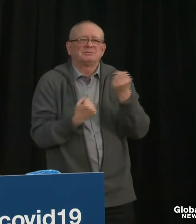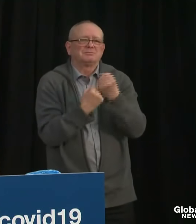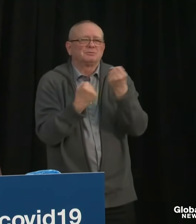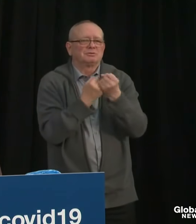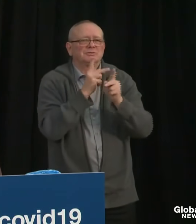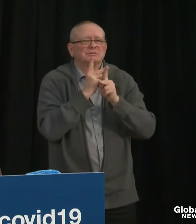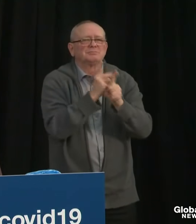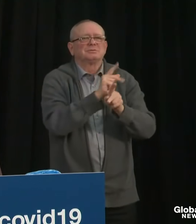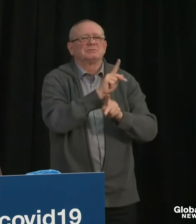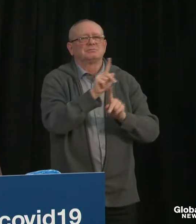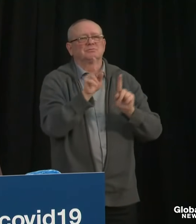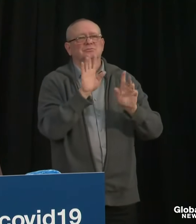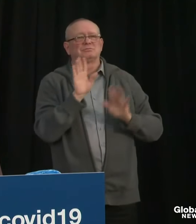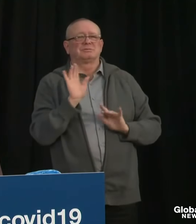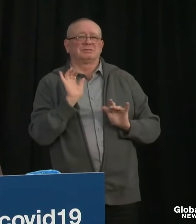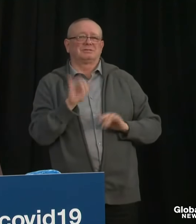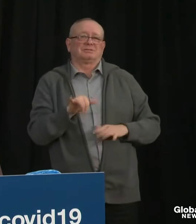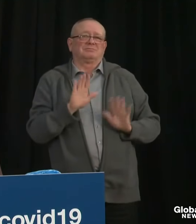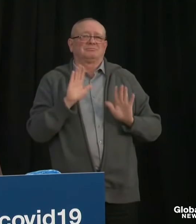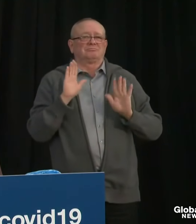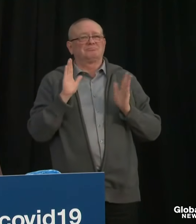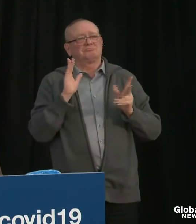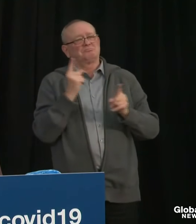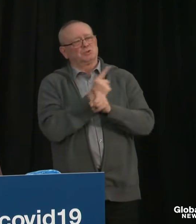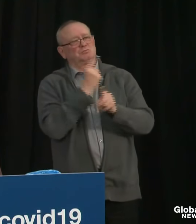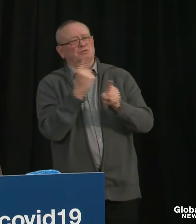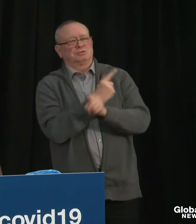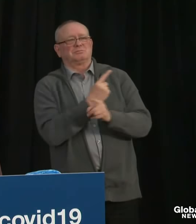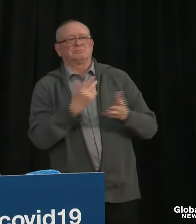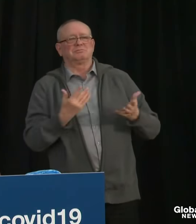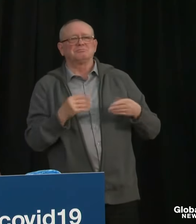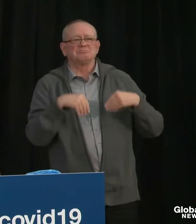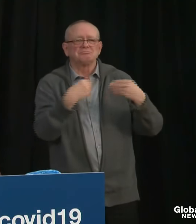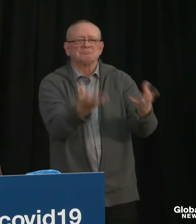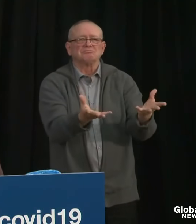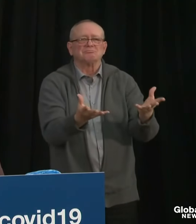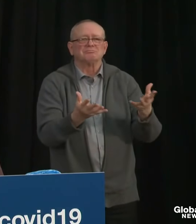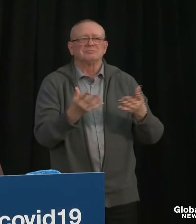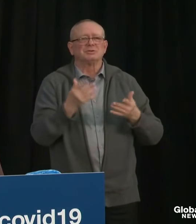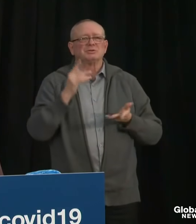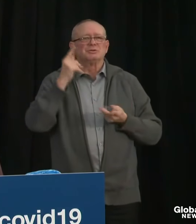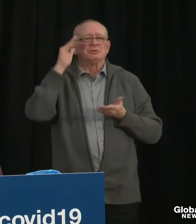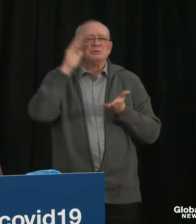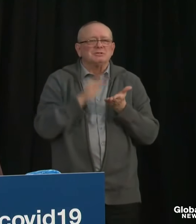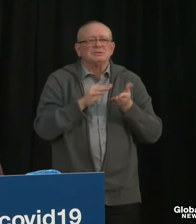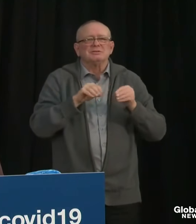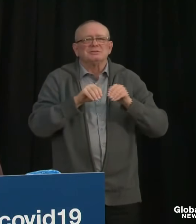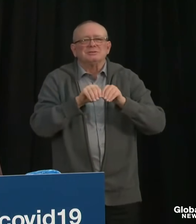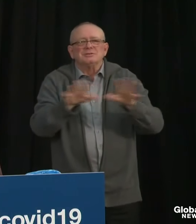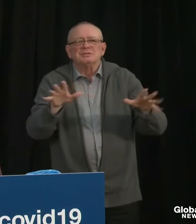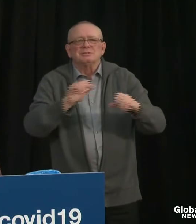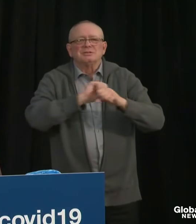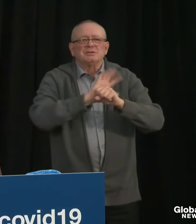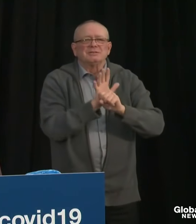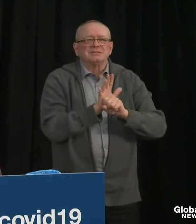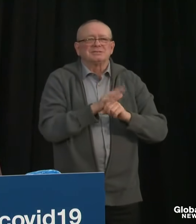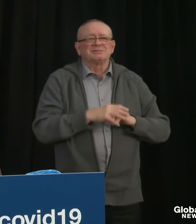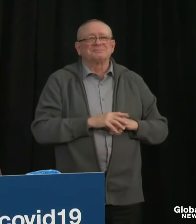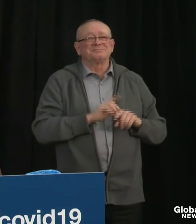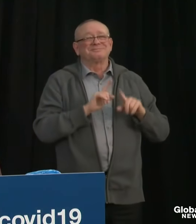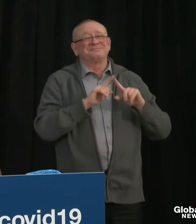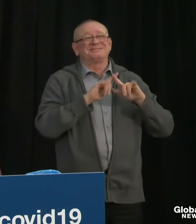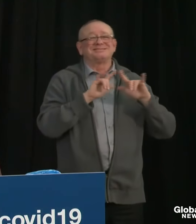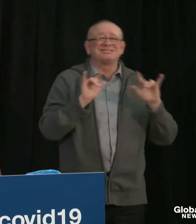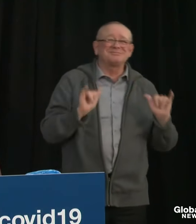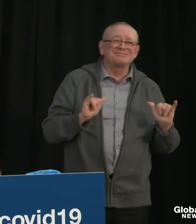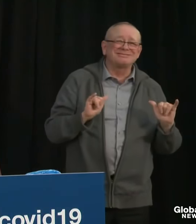response going and to minimize the spread of COVID-19. And the issues of substance use disorder